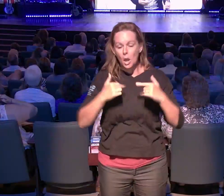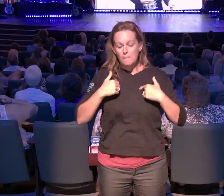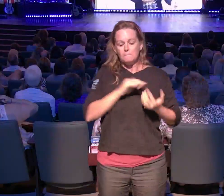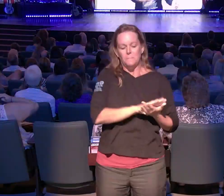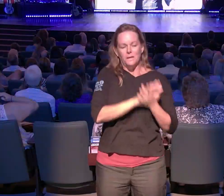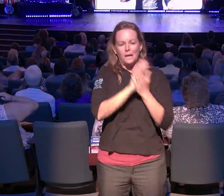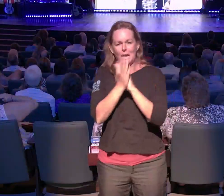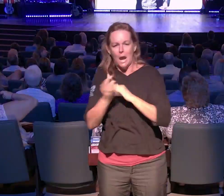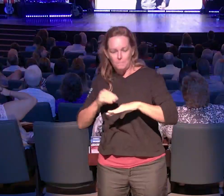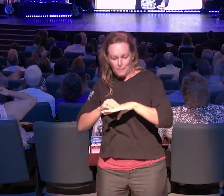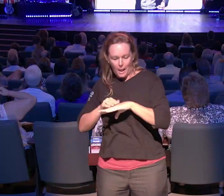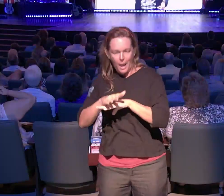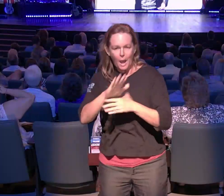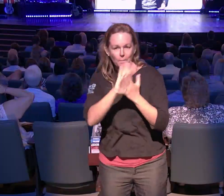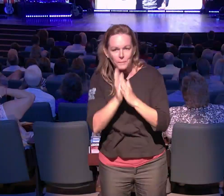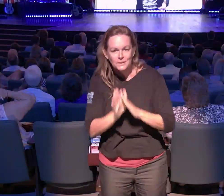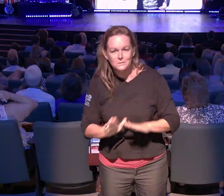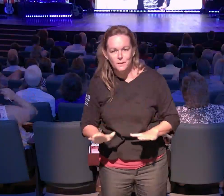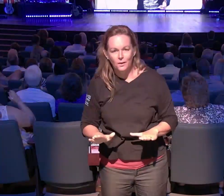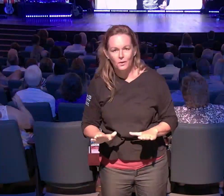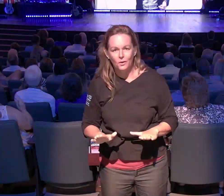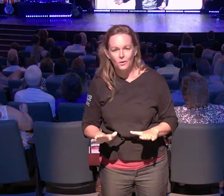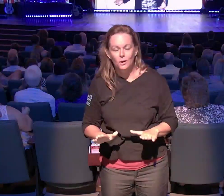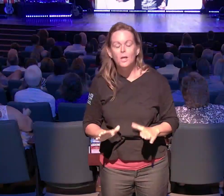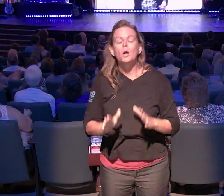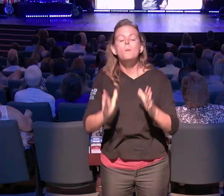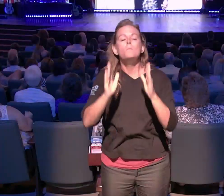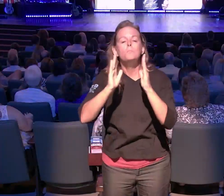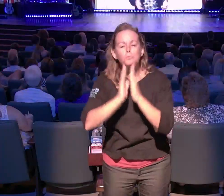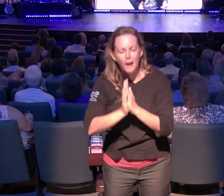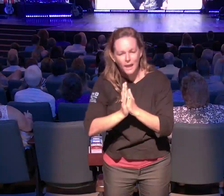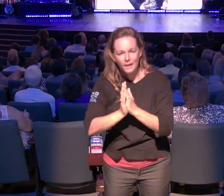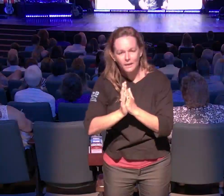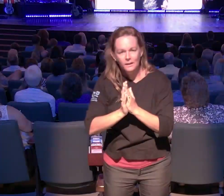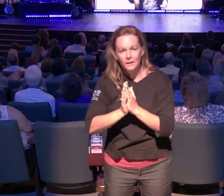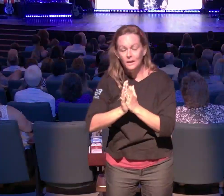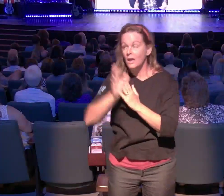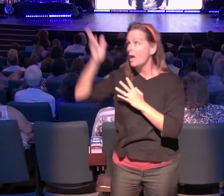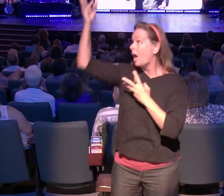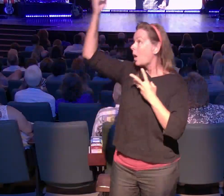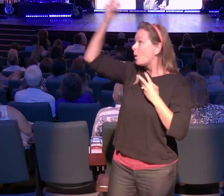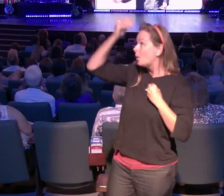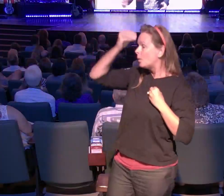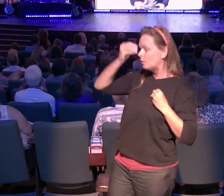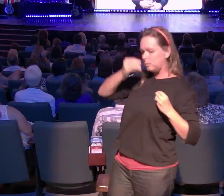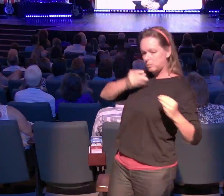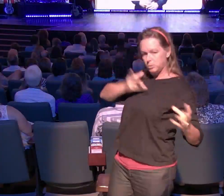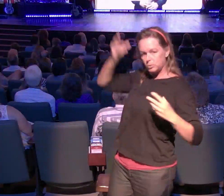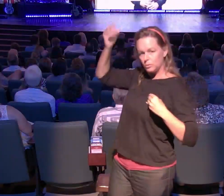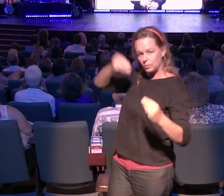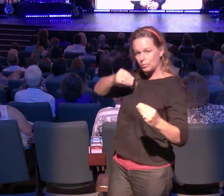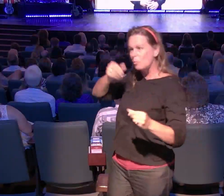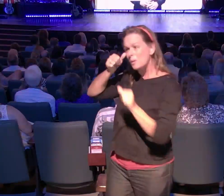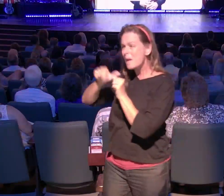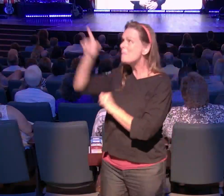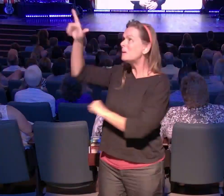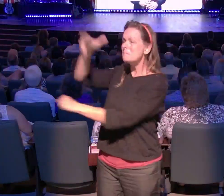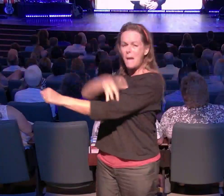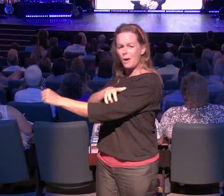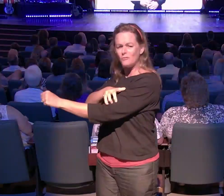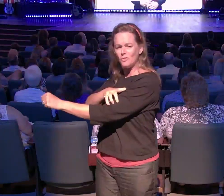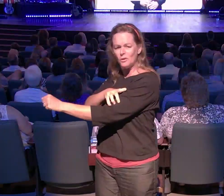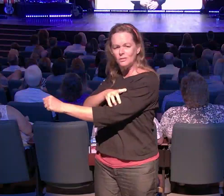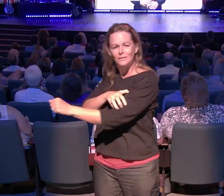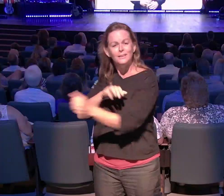as Christians can make a difference in the course of our nation, because God can do more in seconds than men can do in centuries.